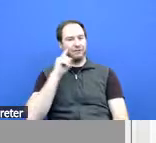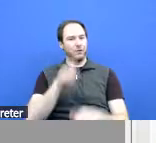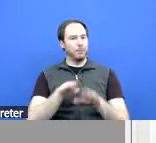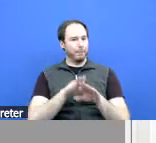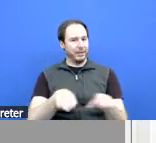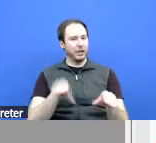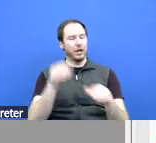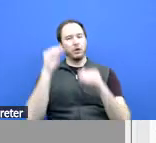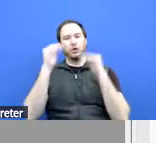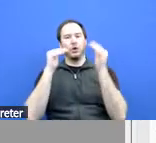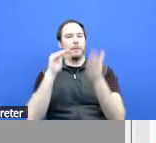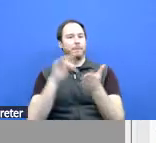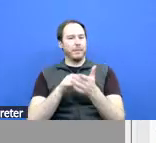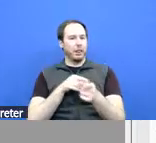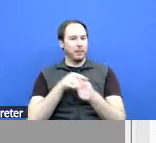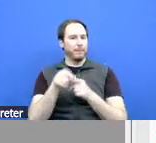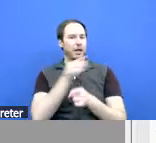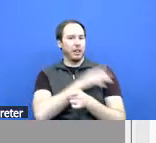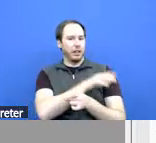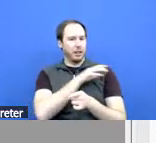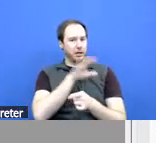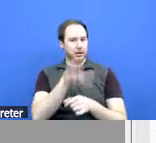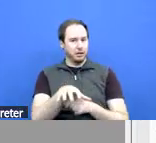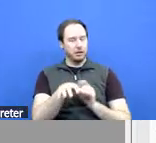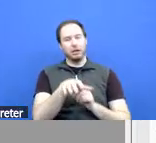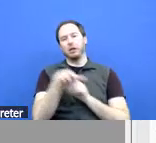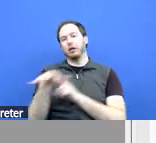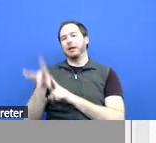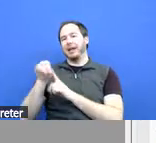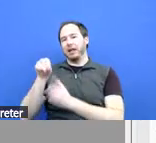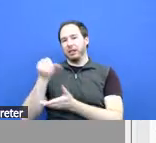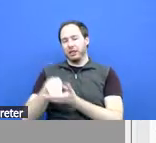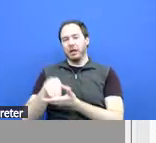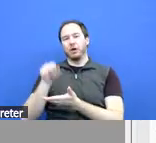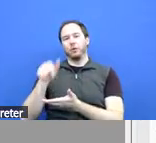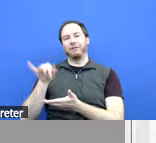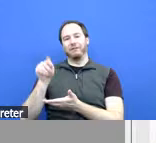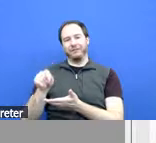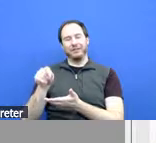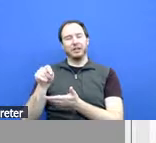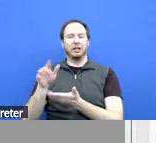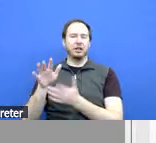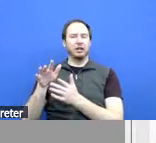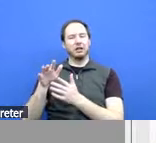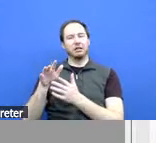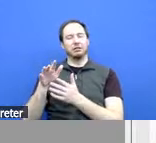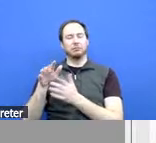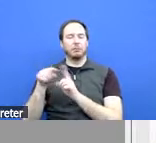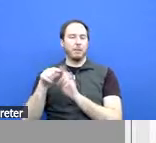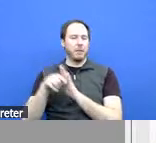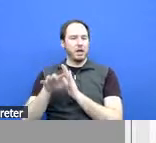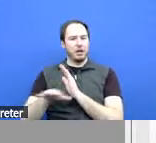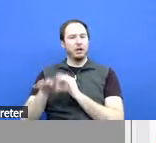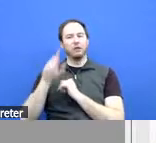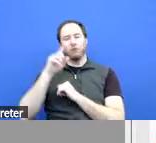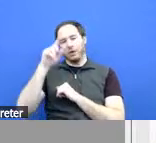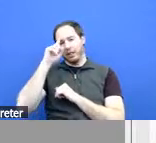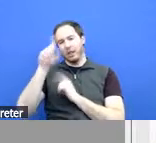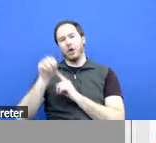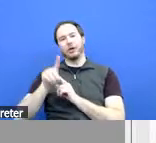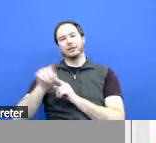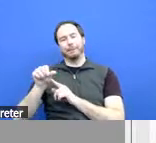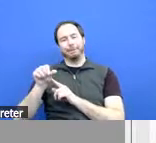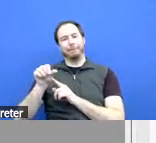pediatric and adult medical special clinics, and 80,000 square feet plus or minus for Intellectual and